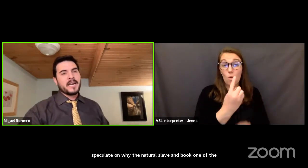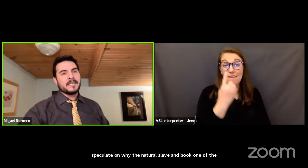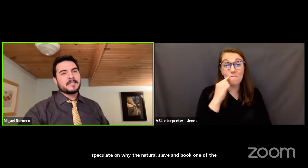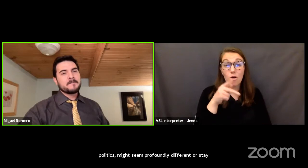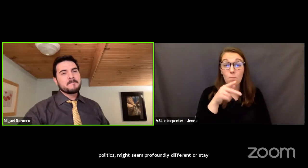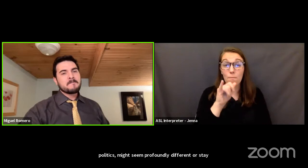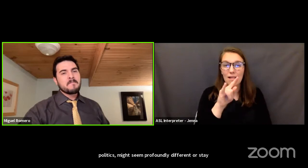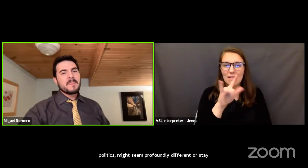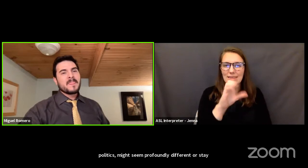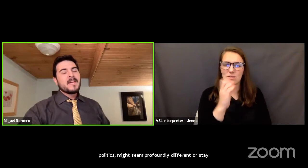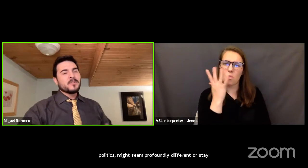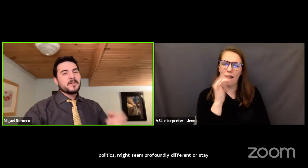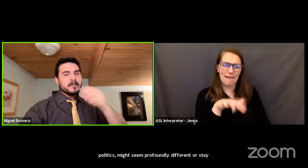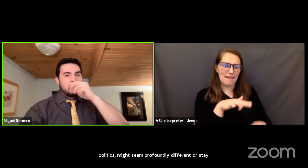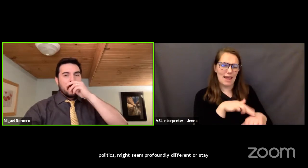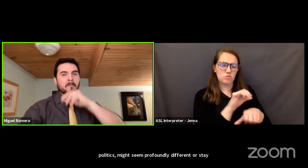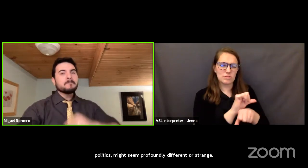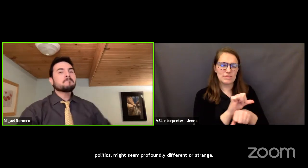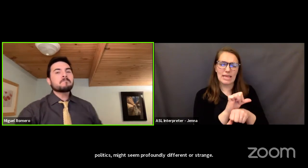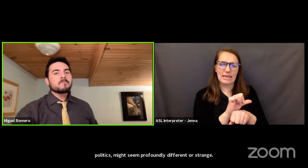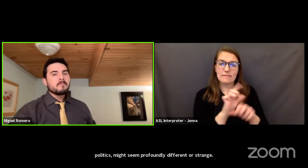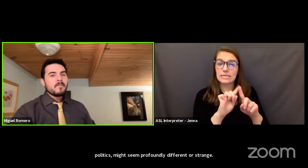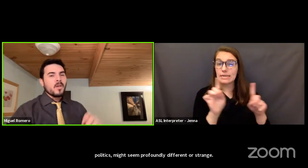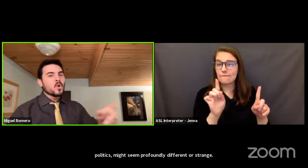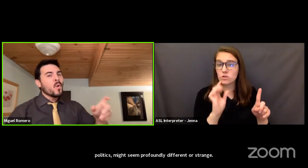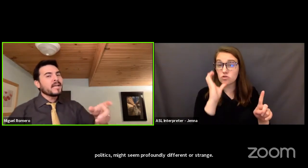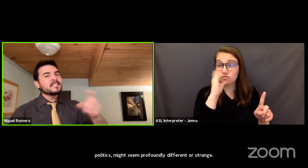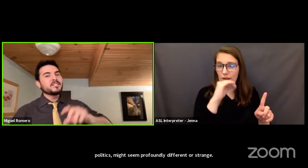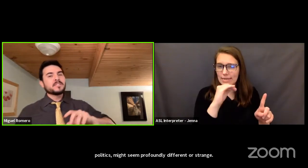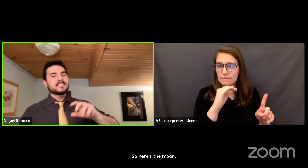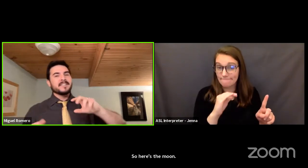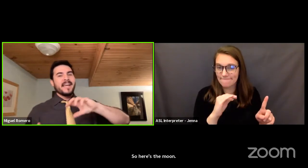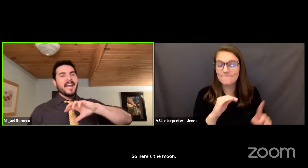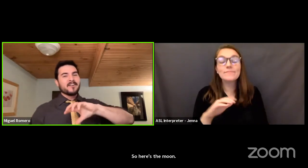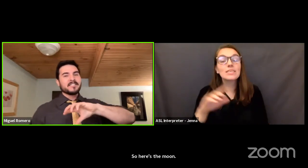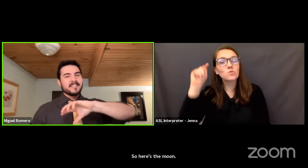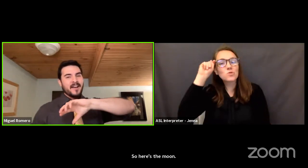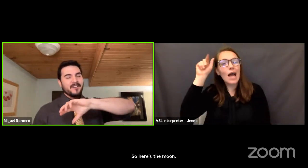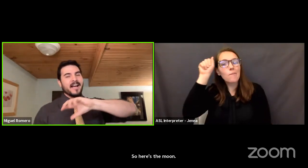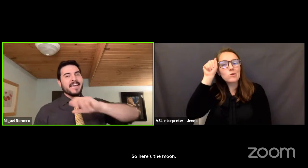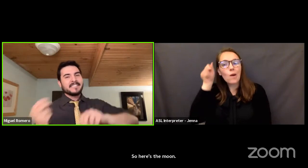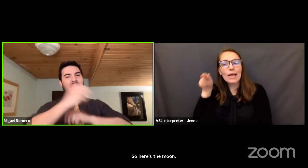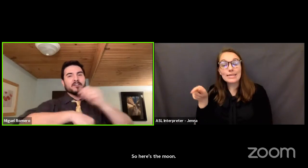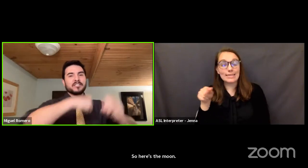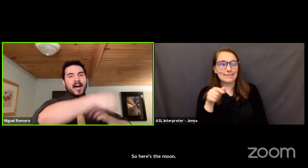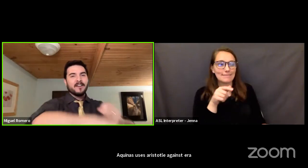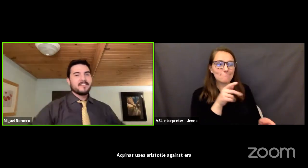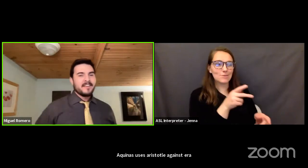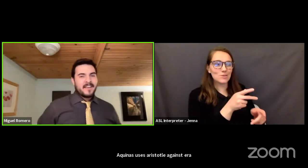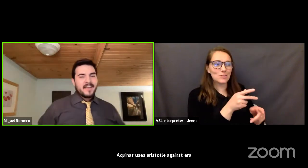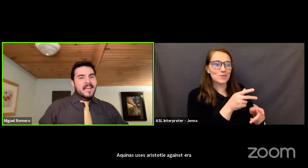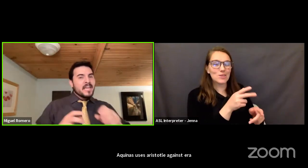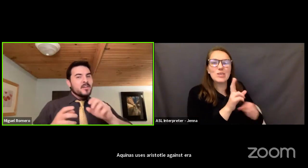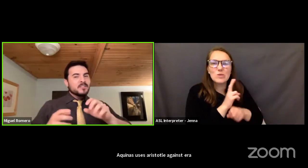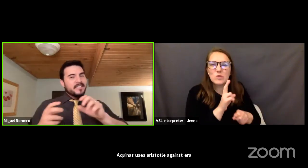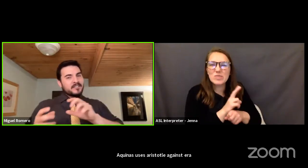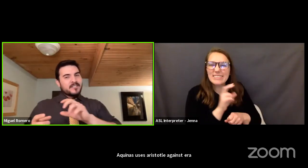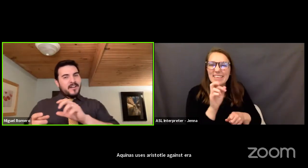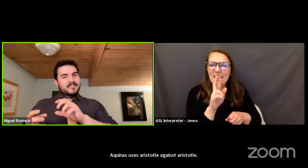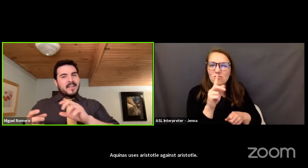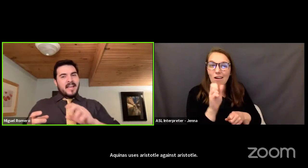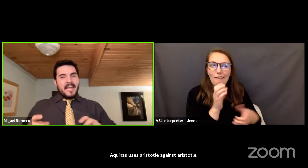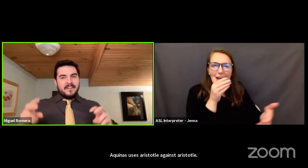or strange. So here's the move. Aquinas uses Aristotle against Aristotle. He